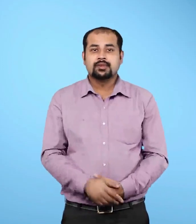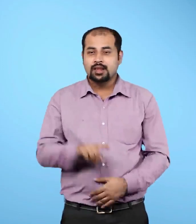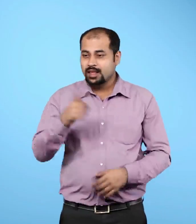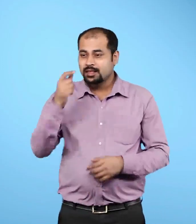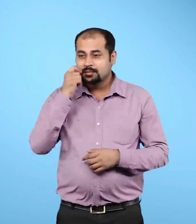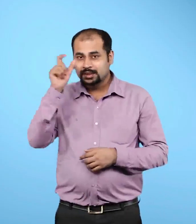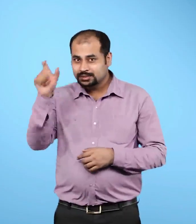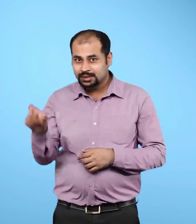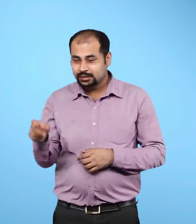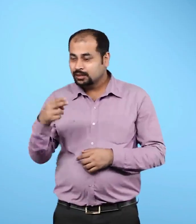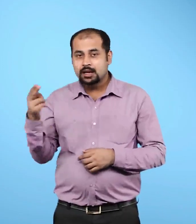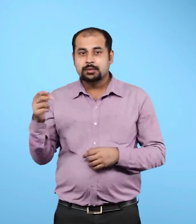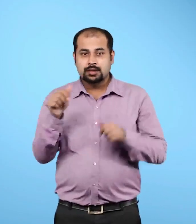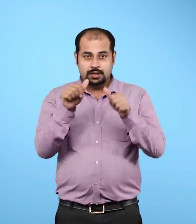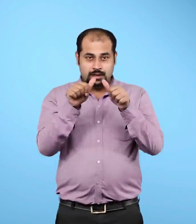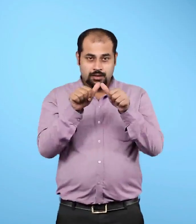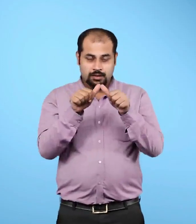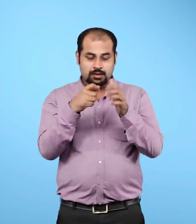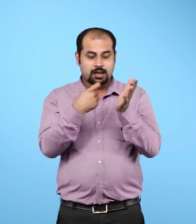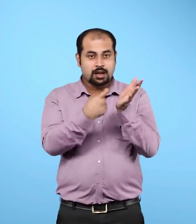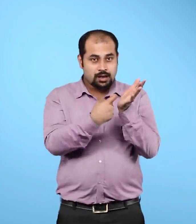Arvind has 25 marbles.